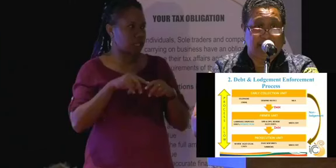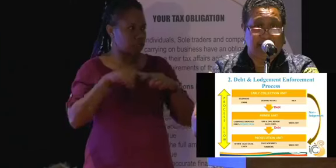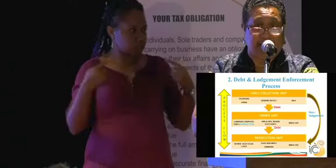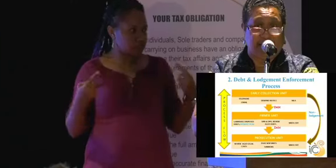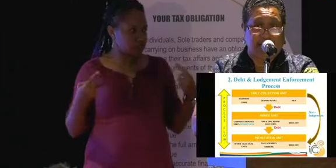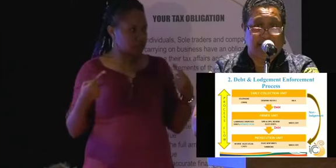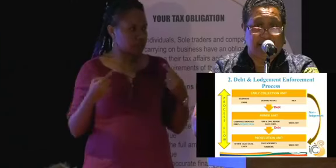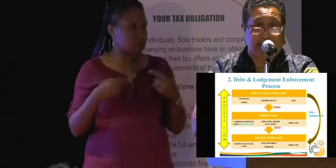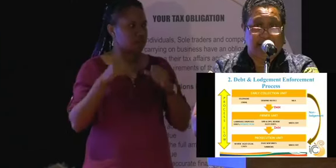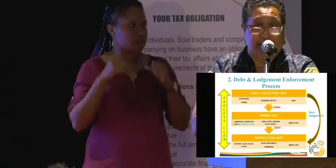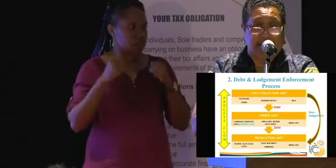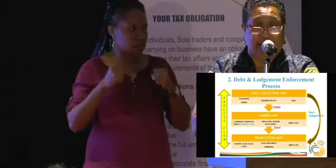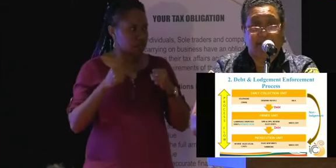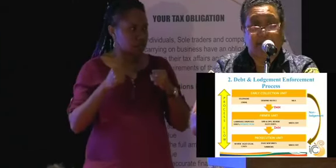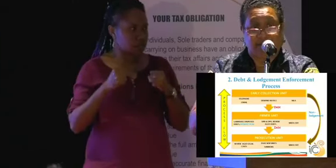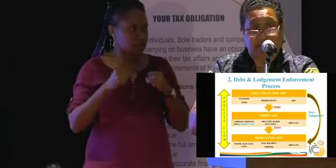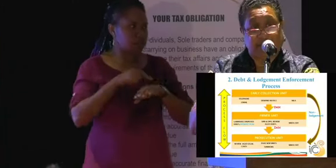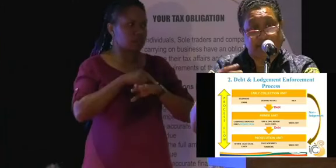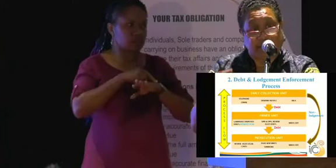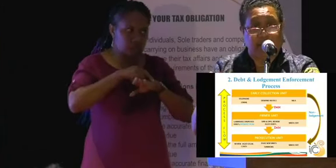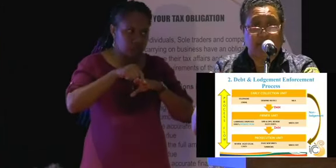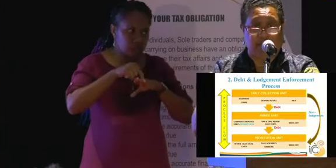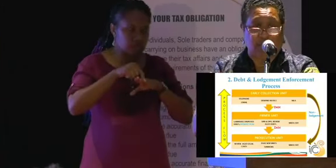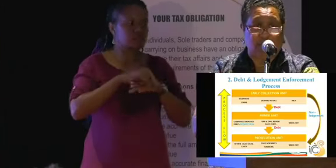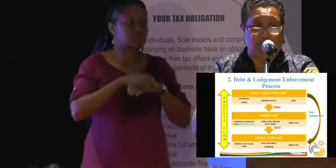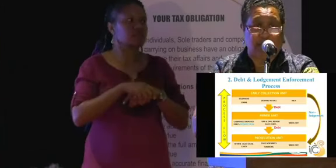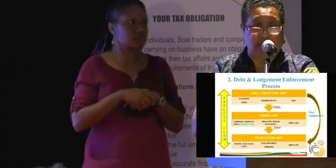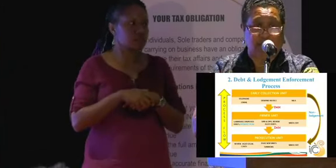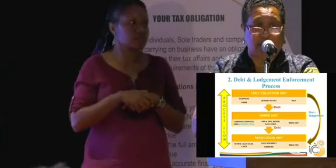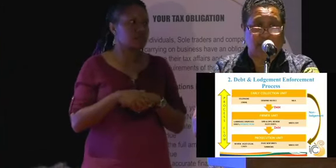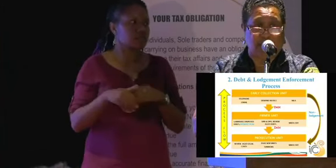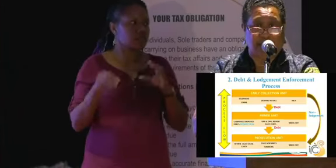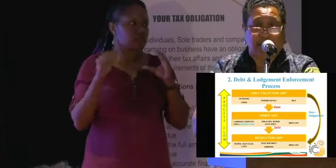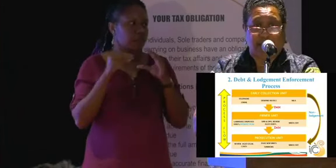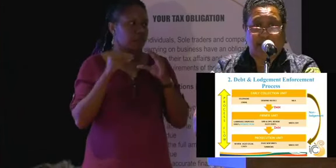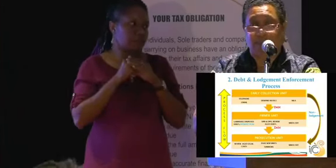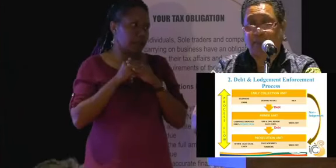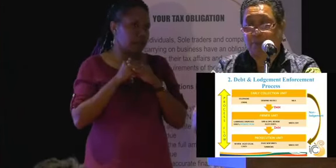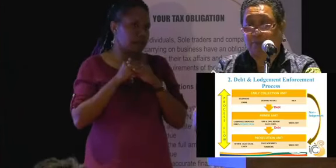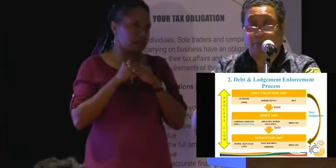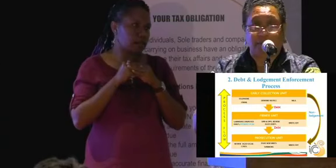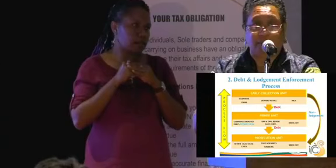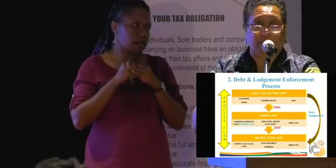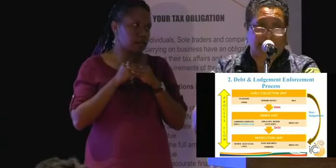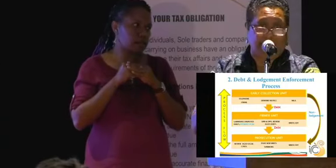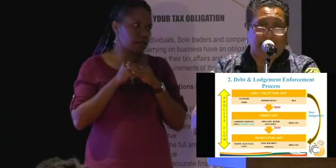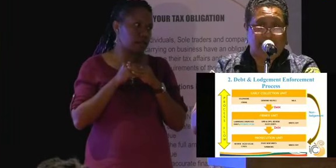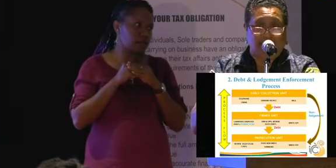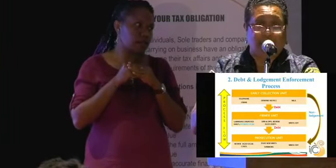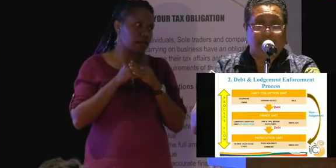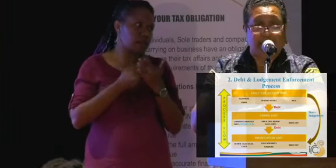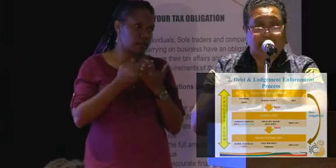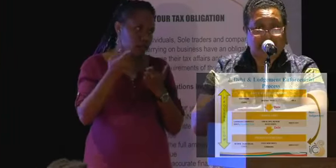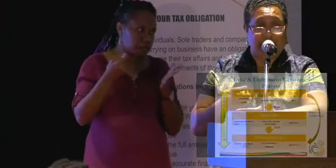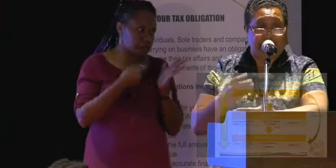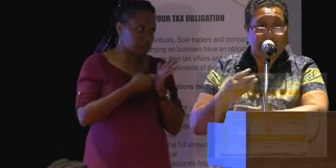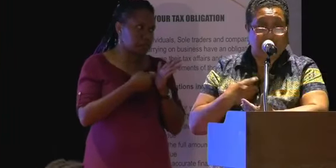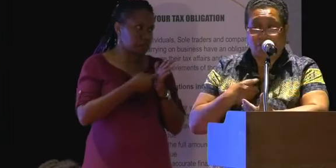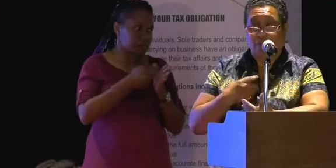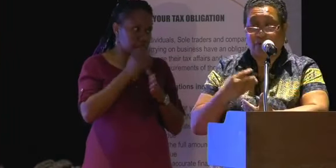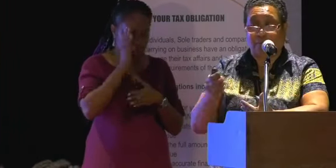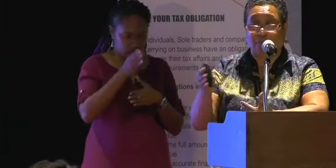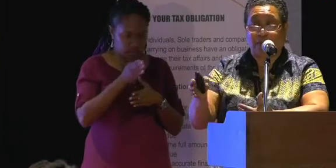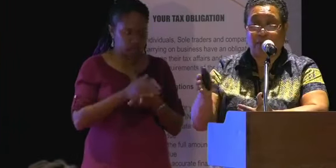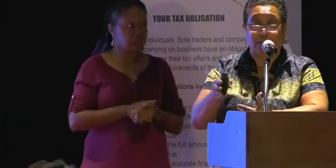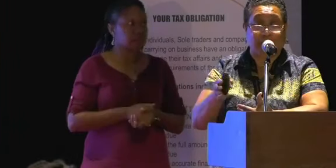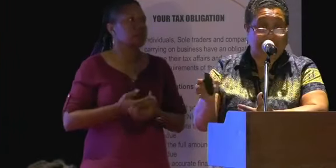IRC. Okay, the IRC has powers to do that. So as much as possible, we want our taxpayers